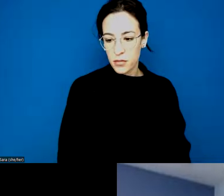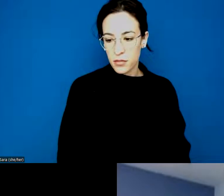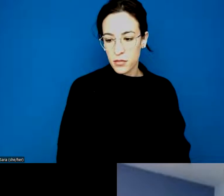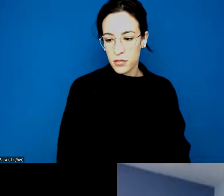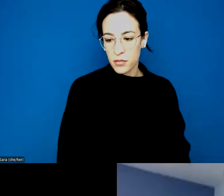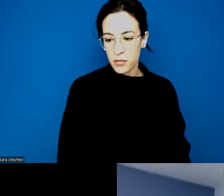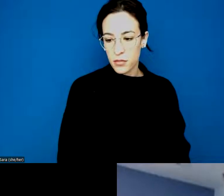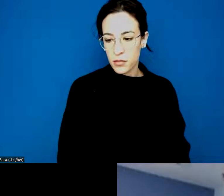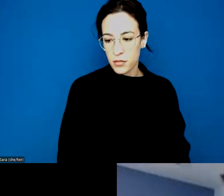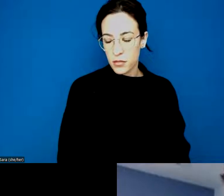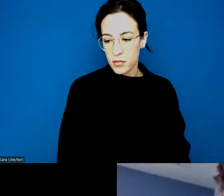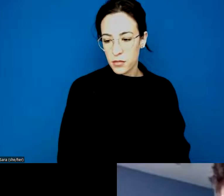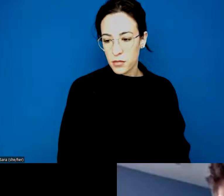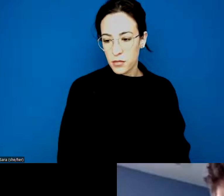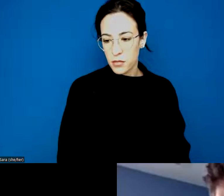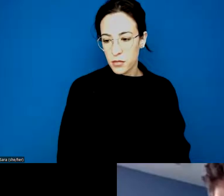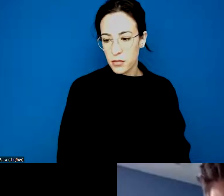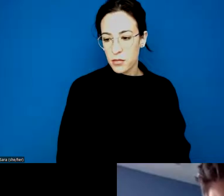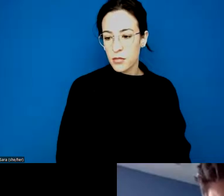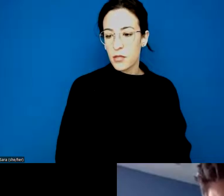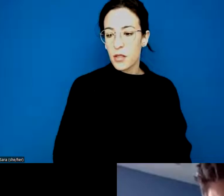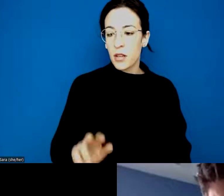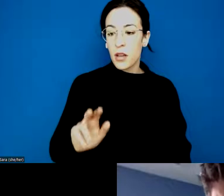Kaufman test.